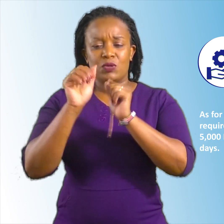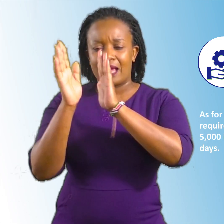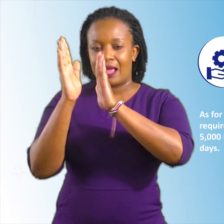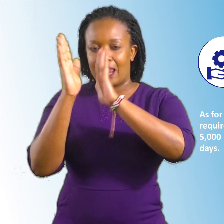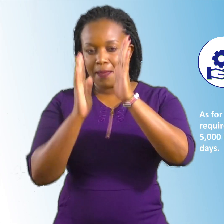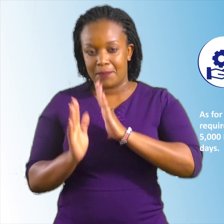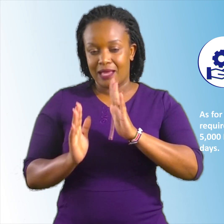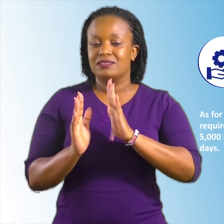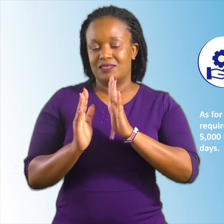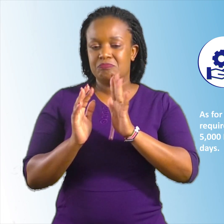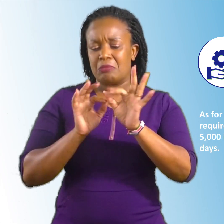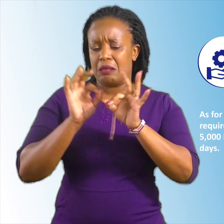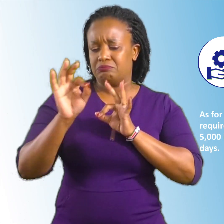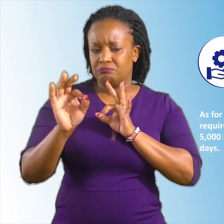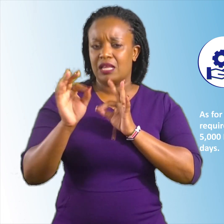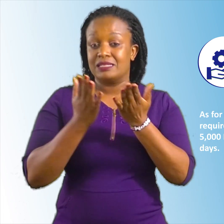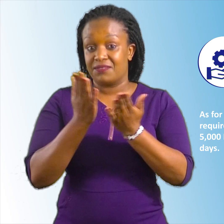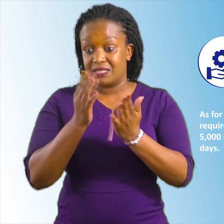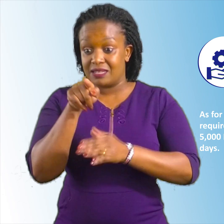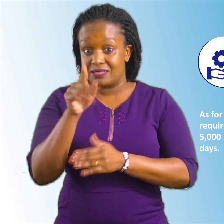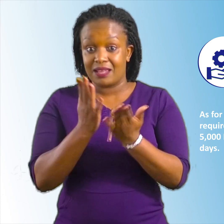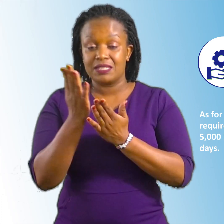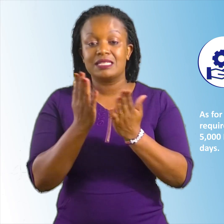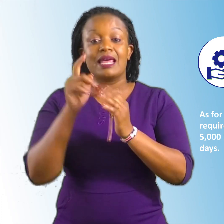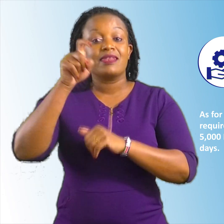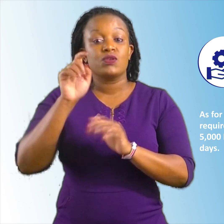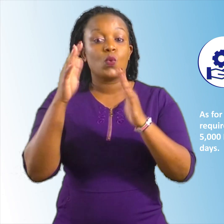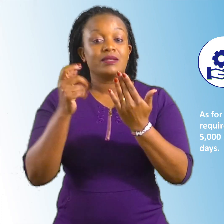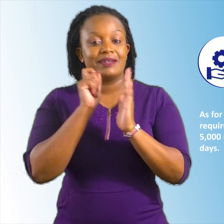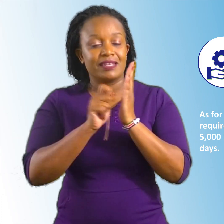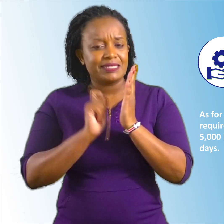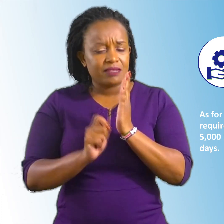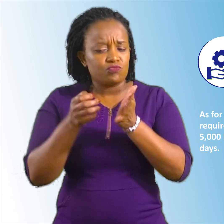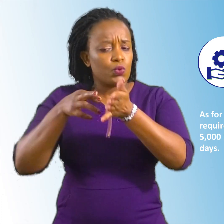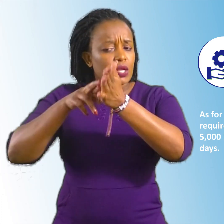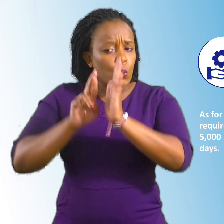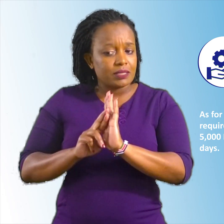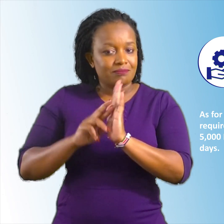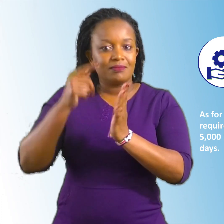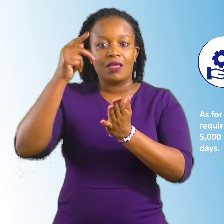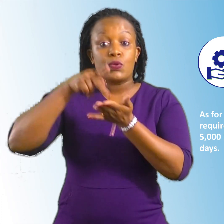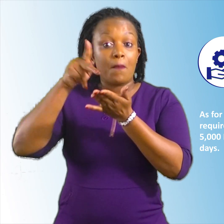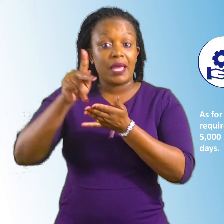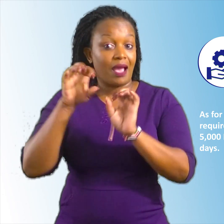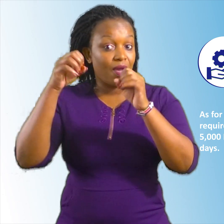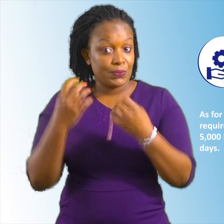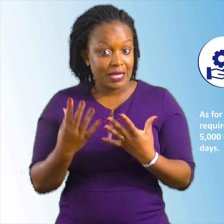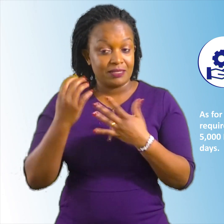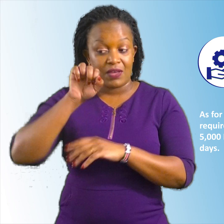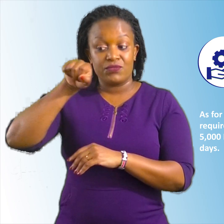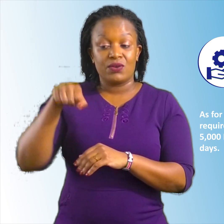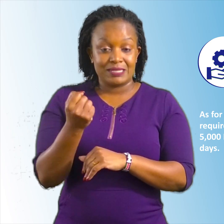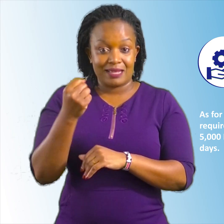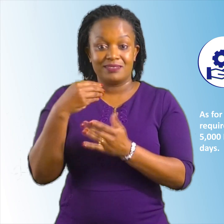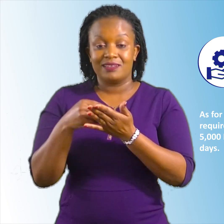climatic parameter services, this service requires a written request. The charges are 5,000 Kenya